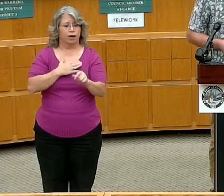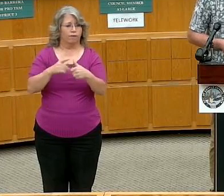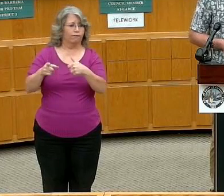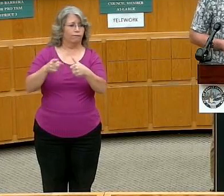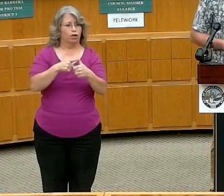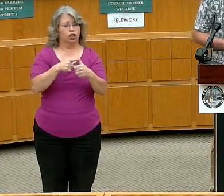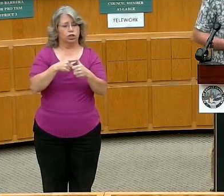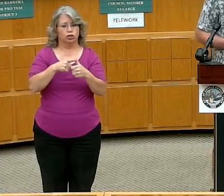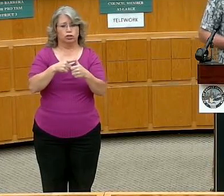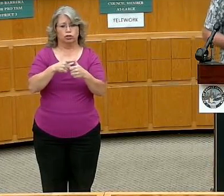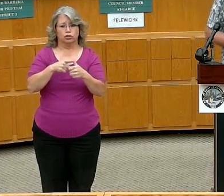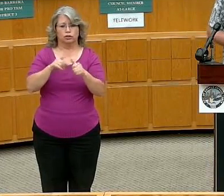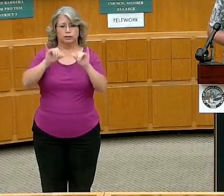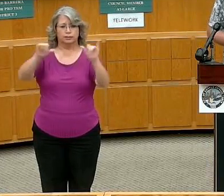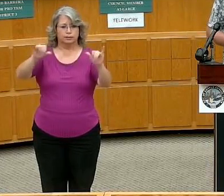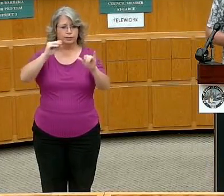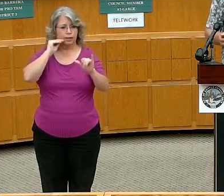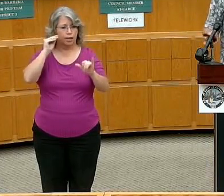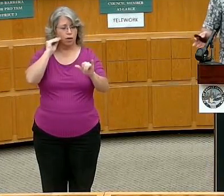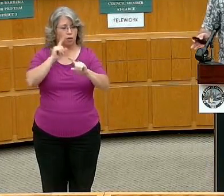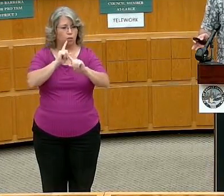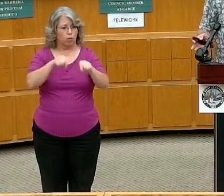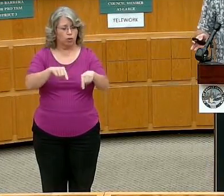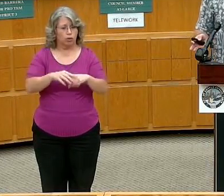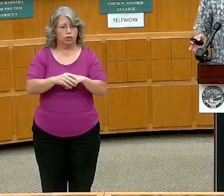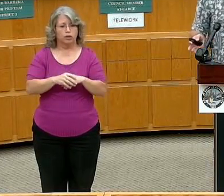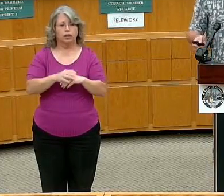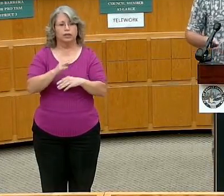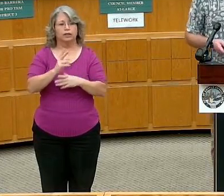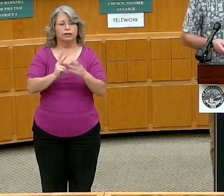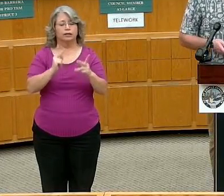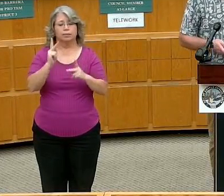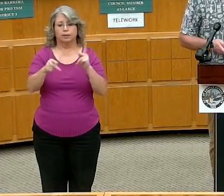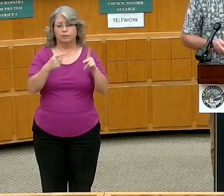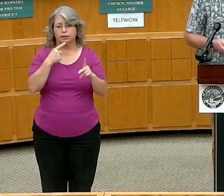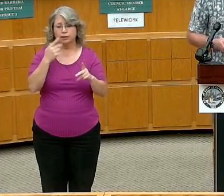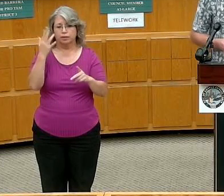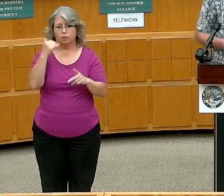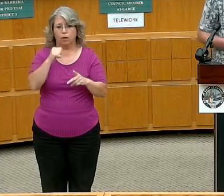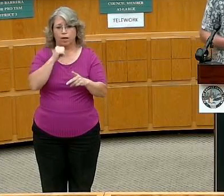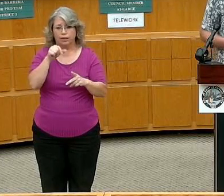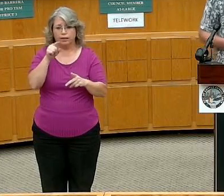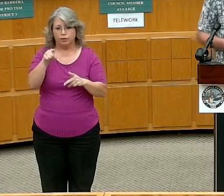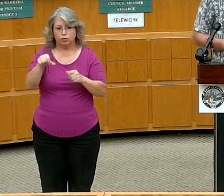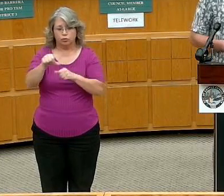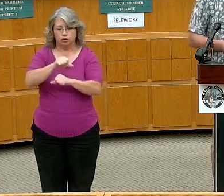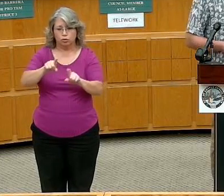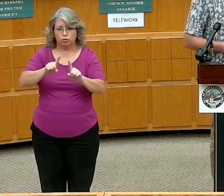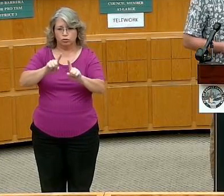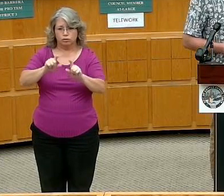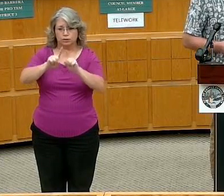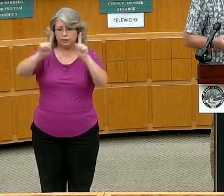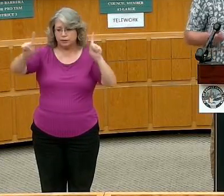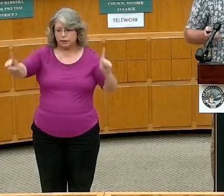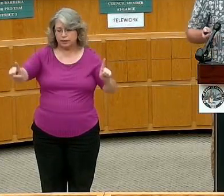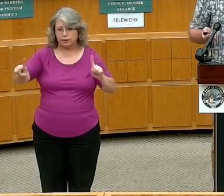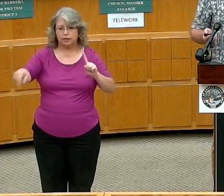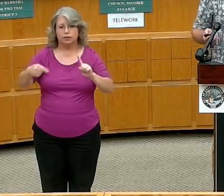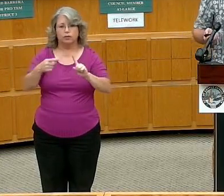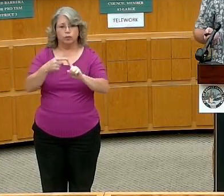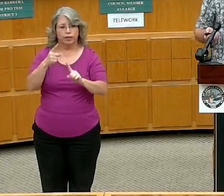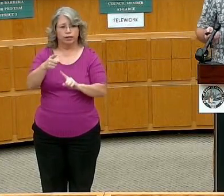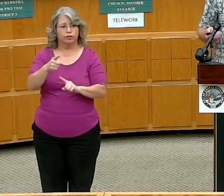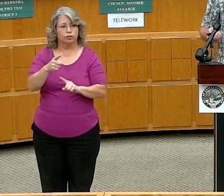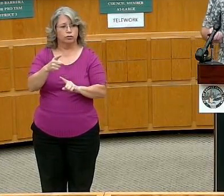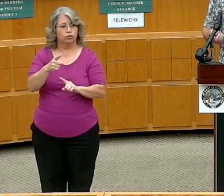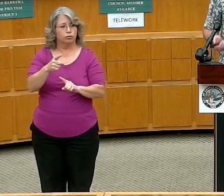to some of you that are in the room saying, well, why didn't you social distance when you issued the social distancing order? And I'd be a